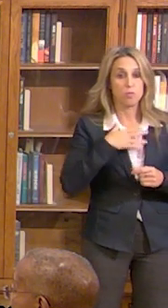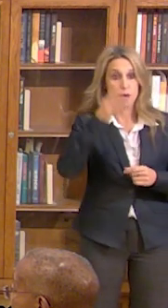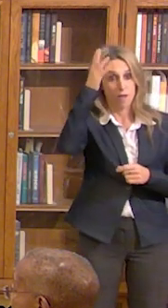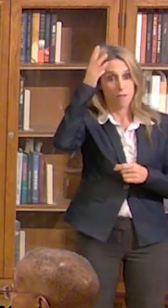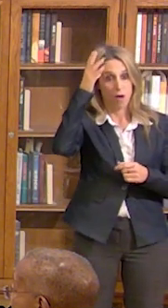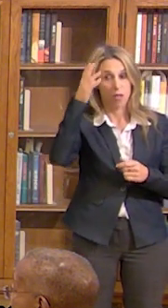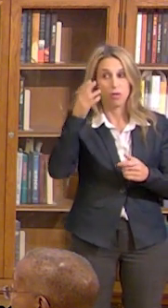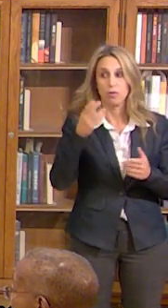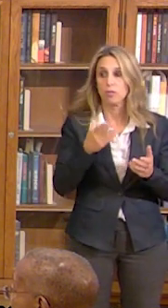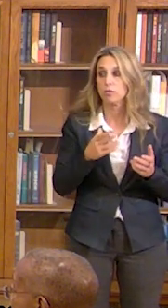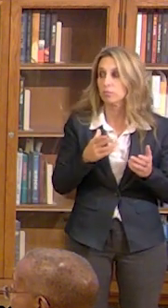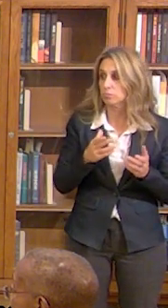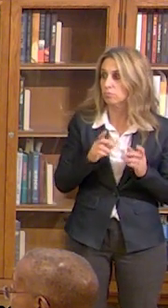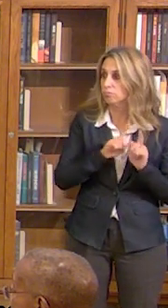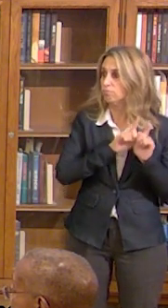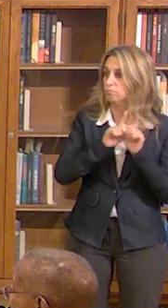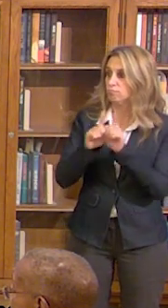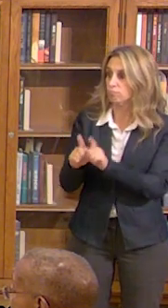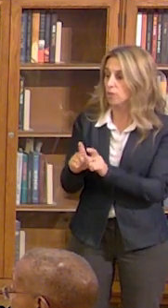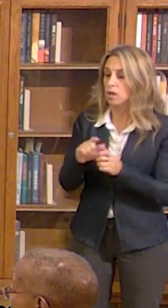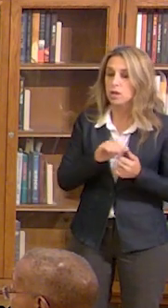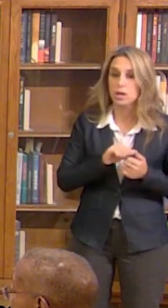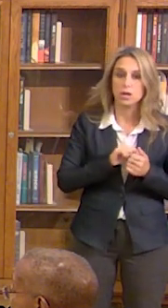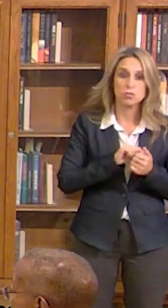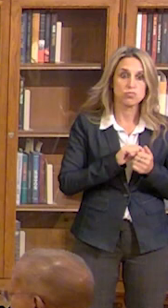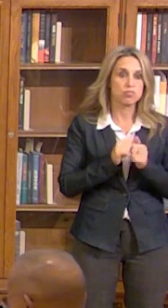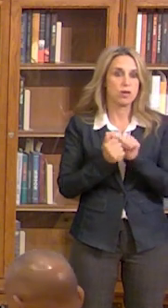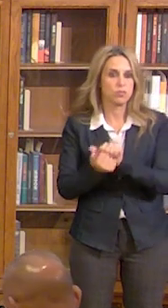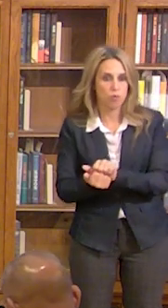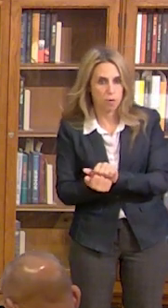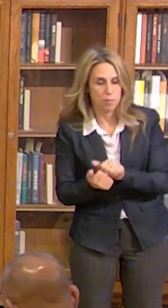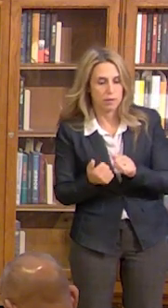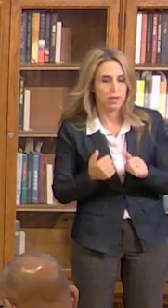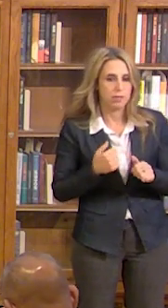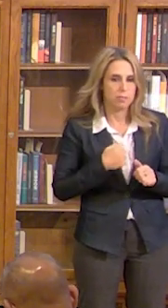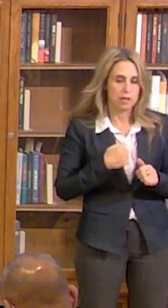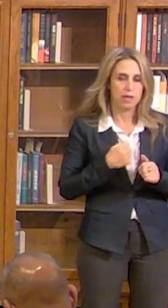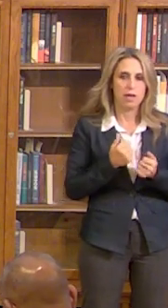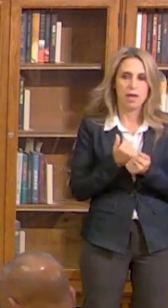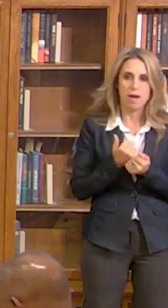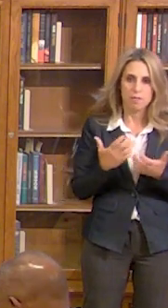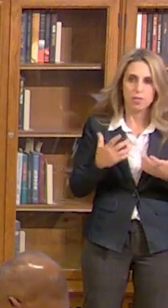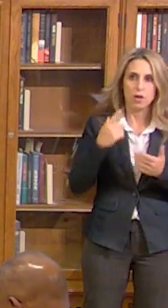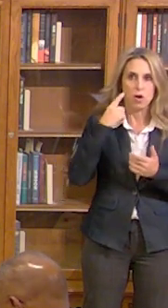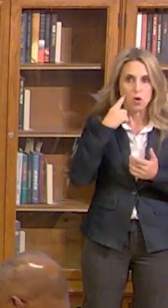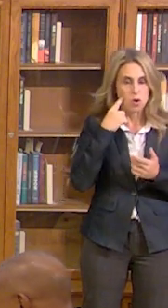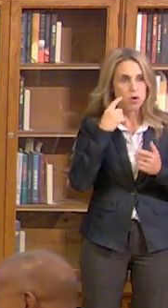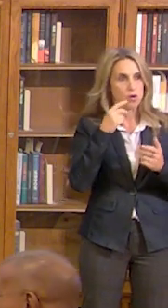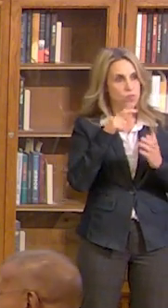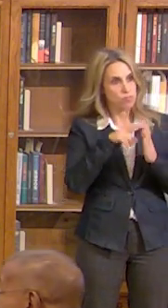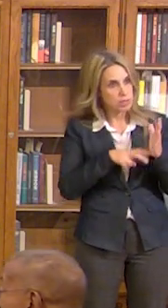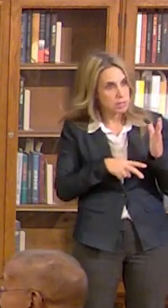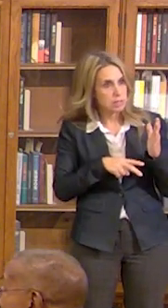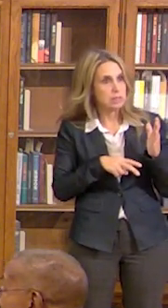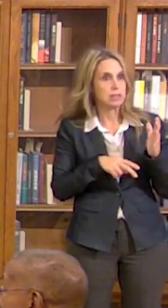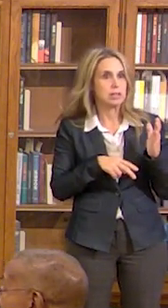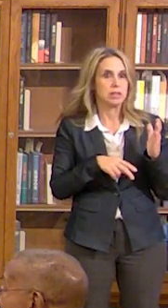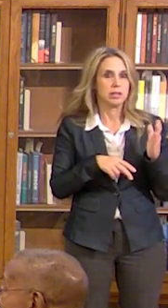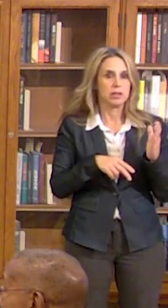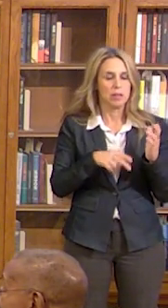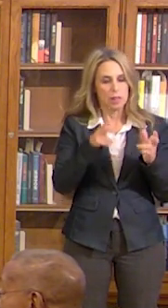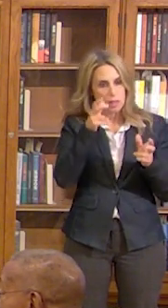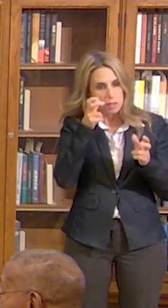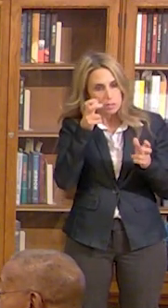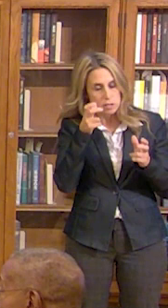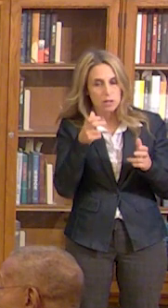to Gettysburg it transformed me everything I learned just listening and reading in a book came